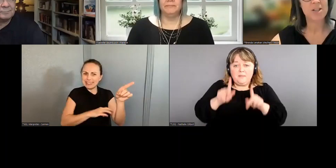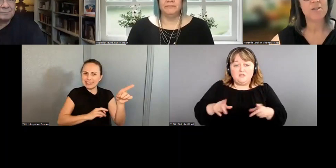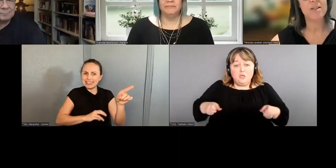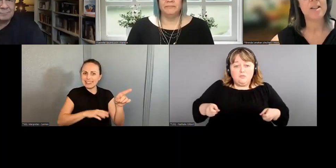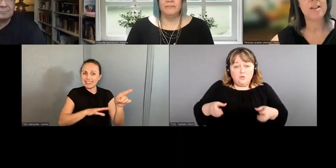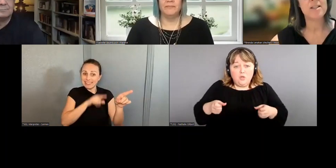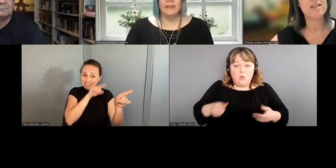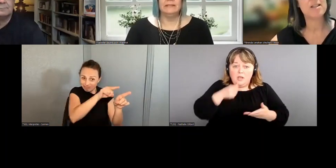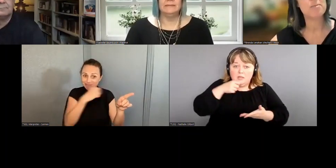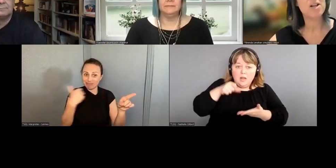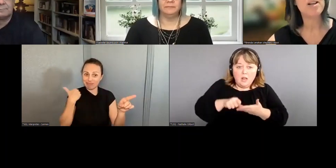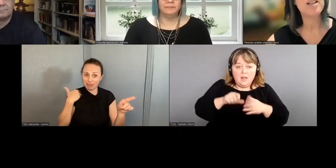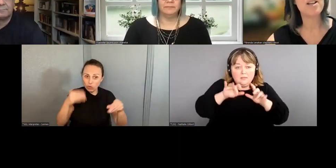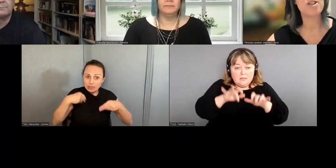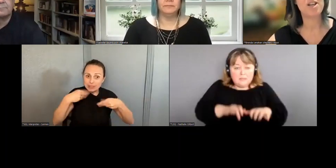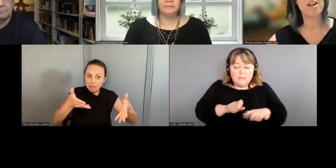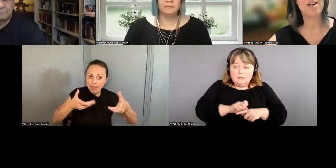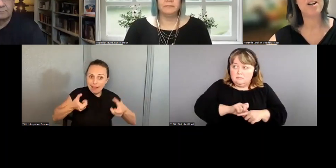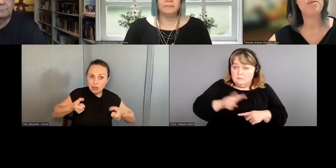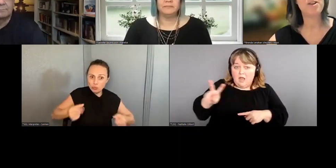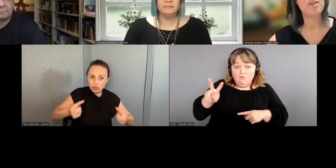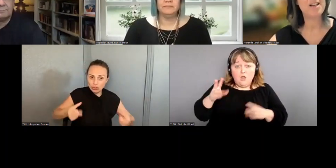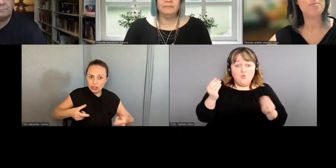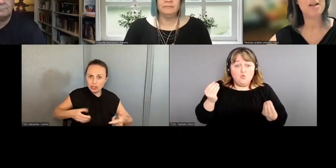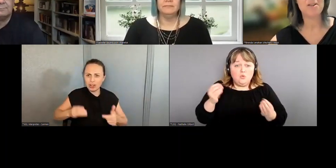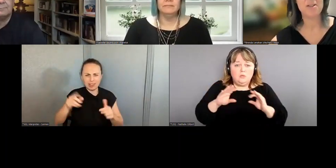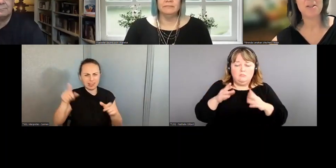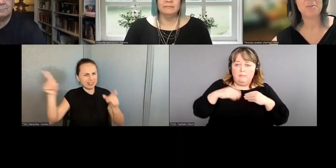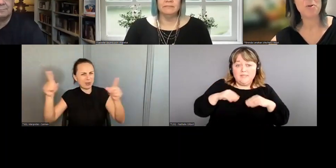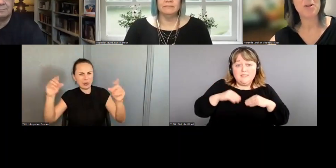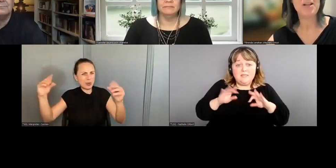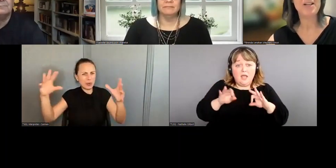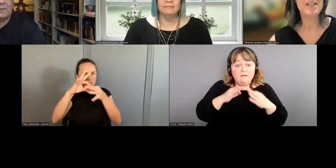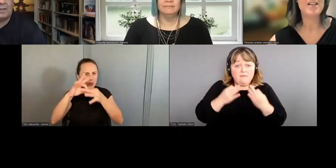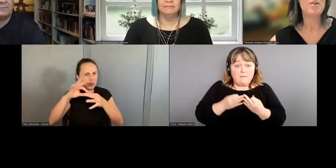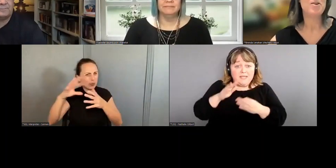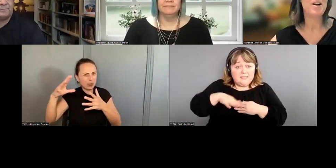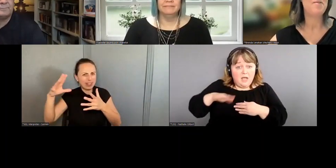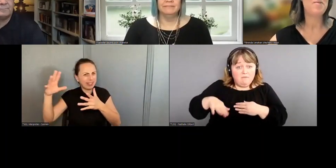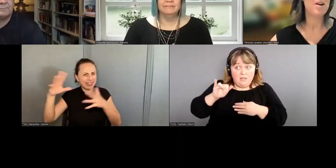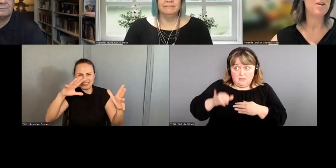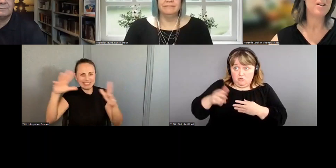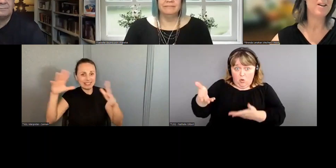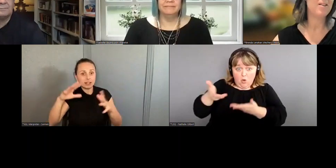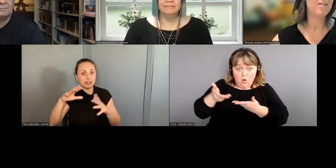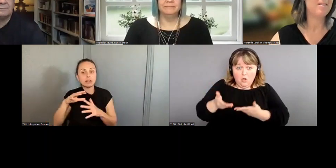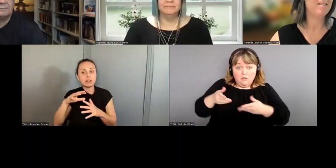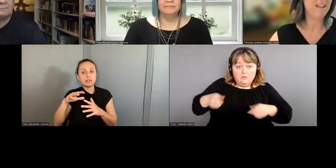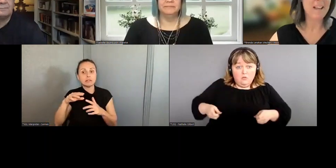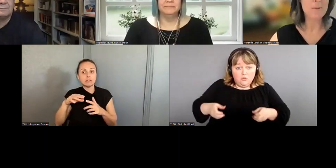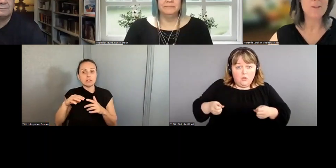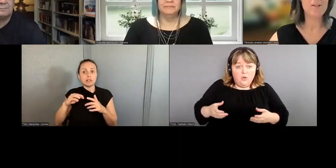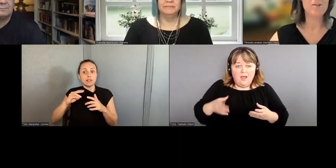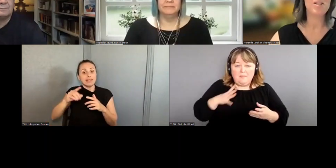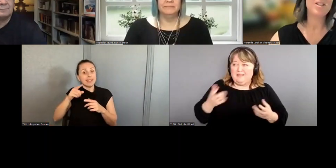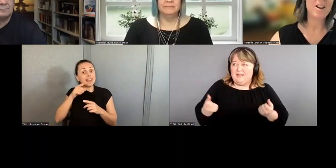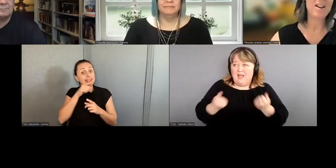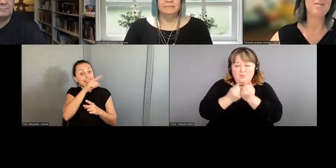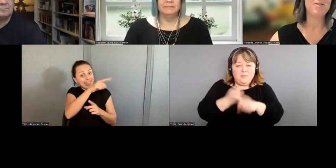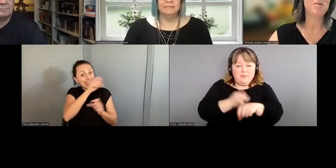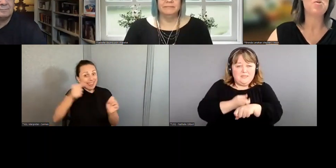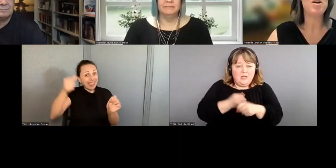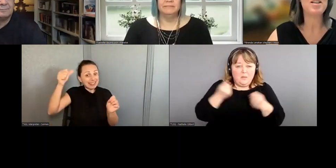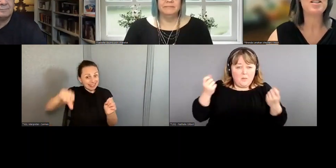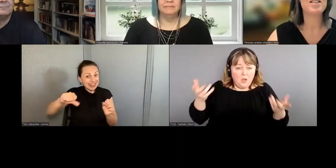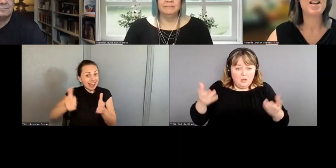and Children, that is supplying that chair without any medical support. And they're able to deny